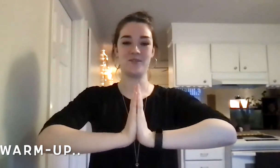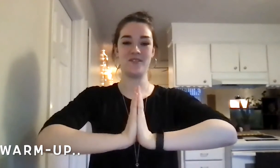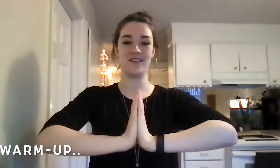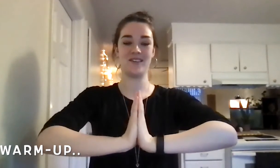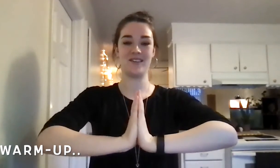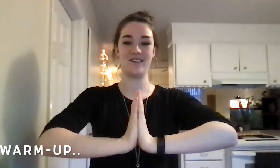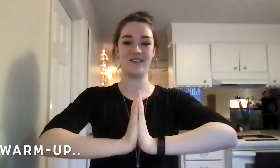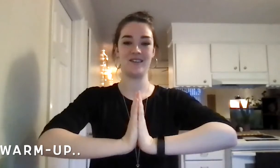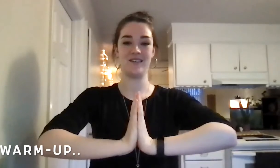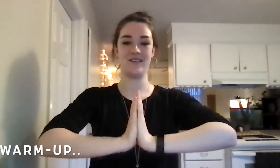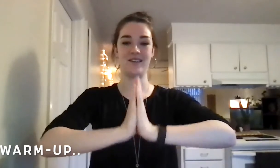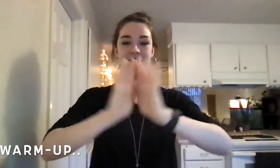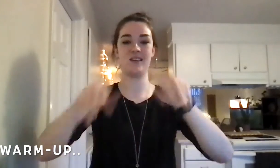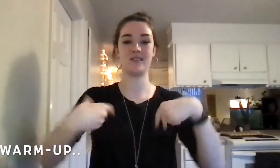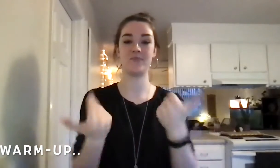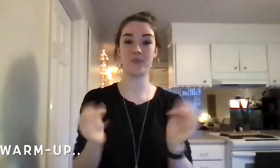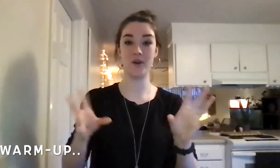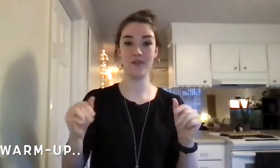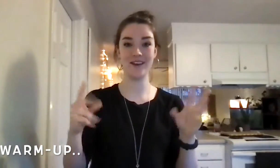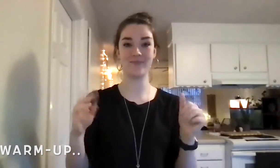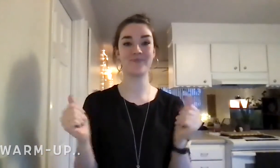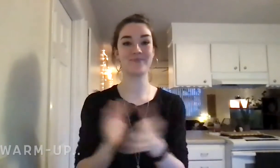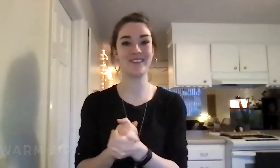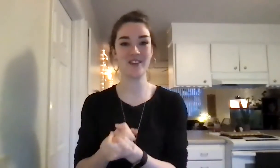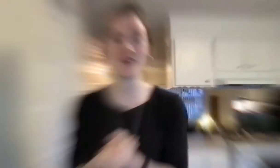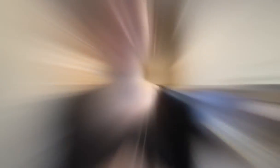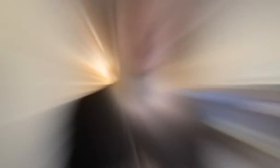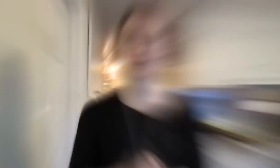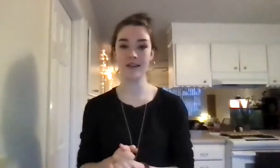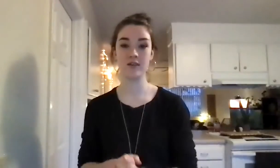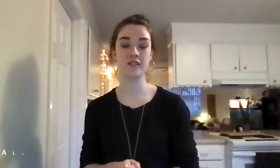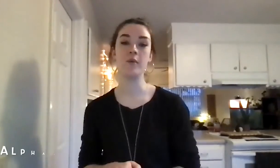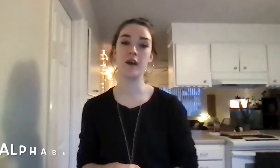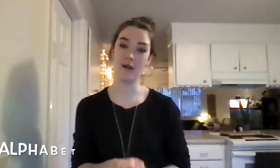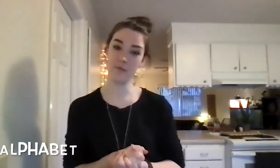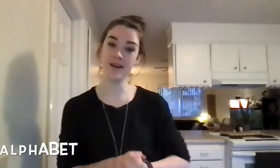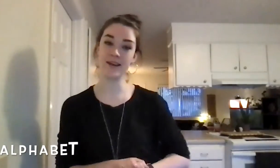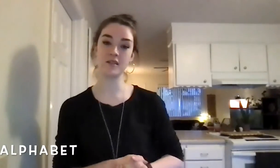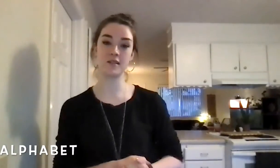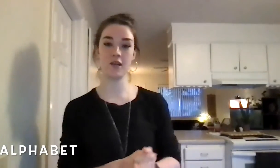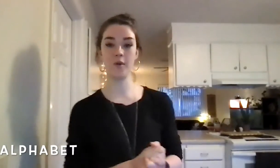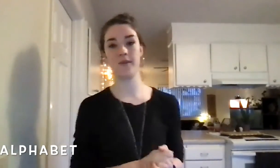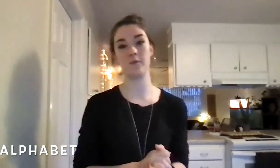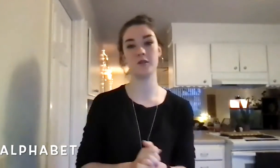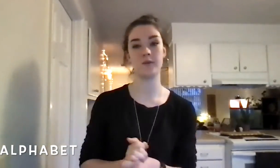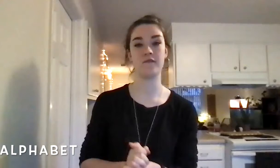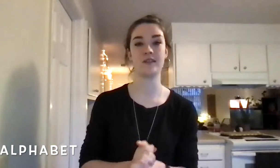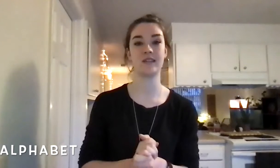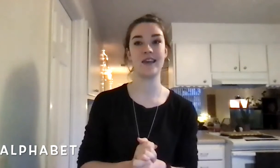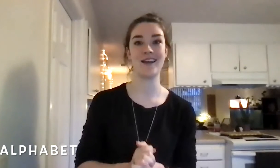another. Nice. All right, let's get going. All right, so let's start with our alphabet, nice and slow, and then we'll do it fast again as